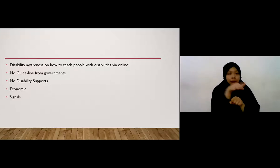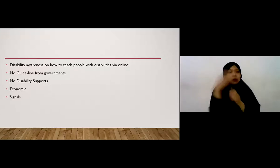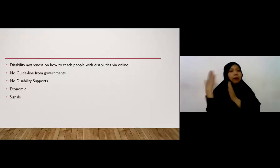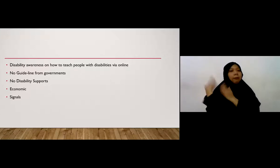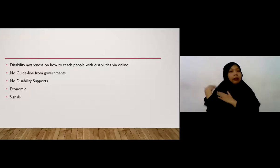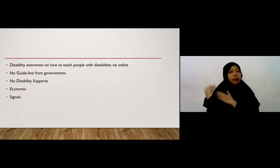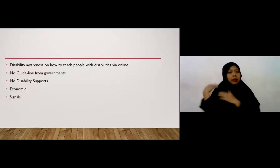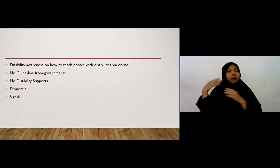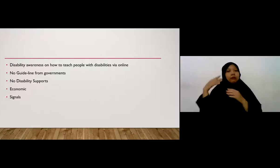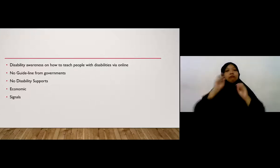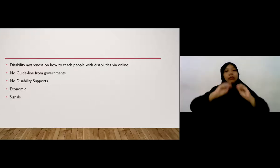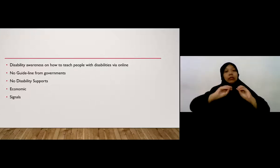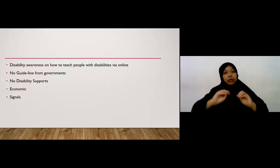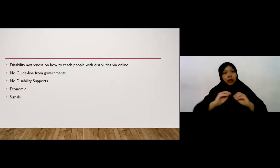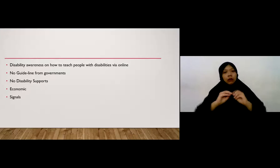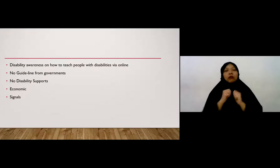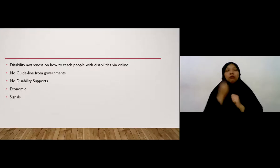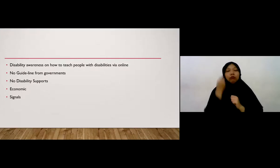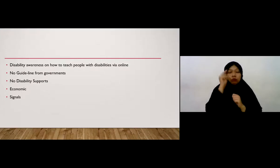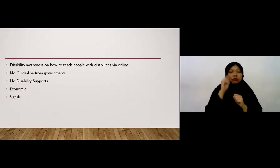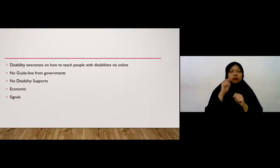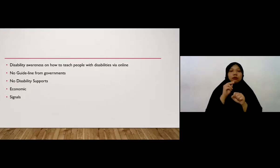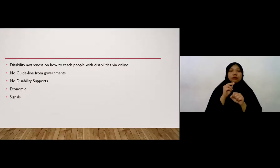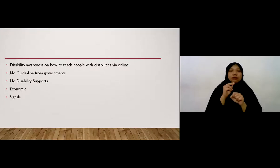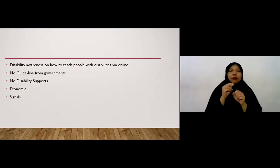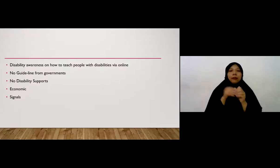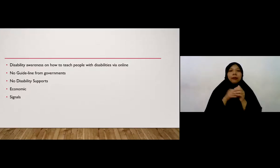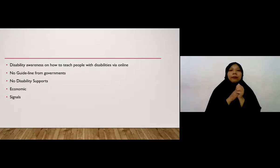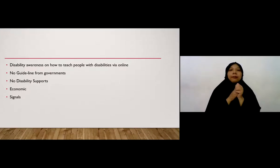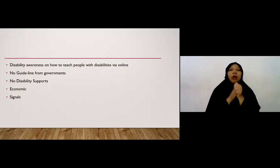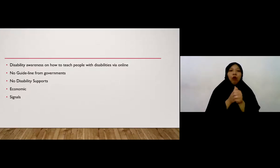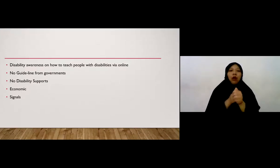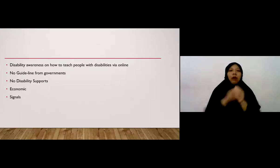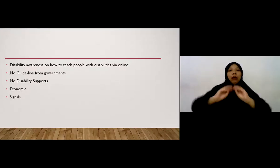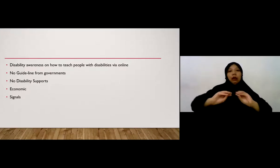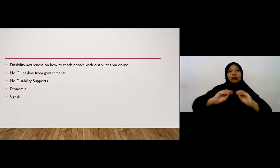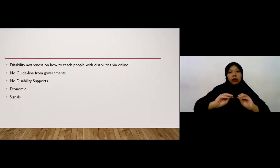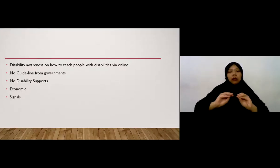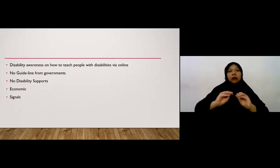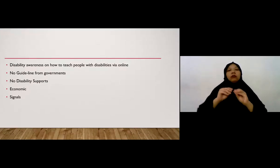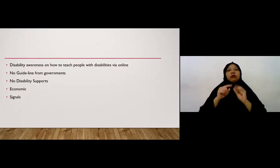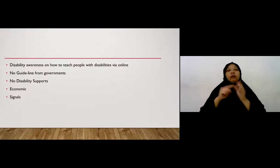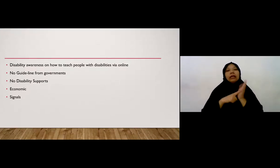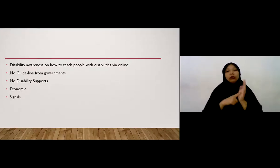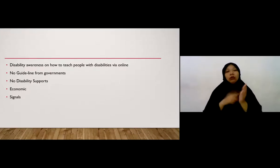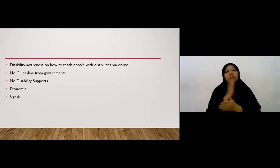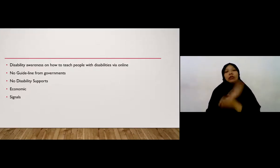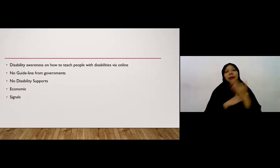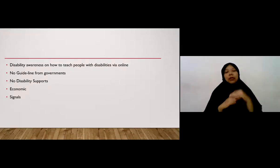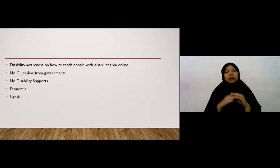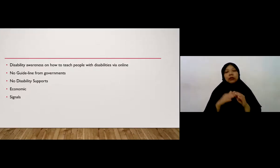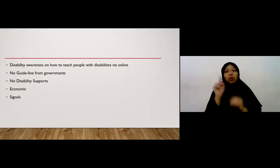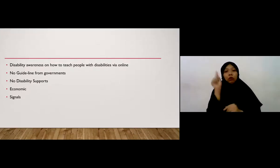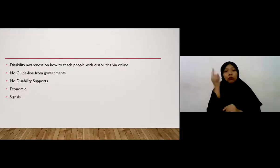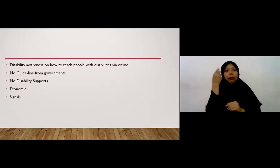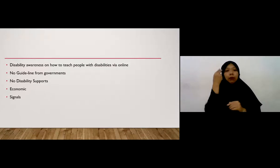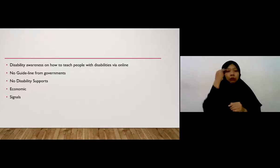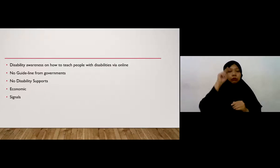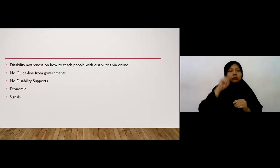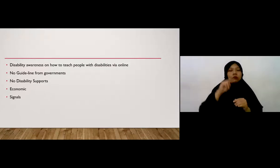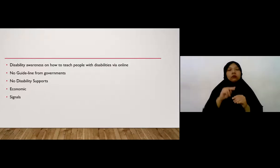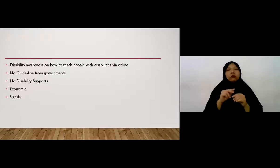we provide a guideline for how to teach students with disabilities, especially physical disabilities